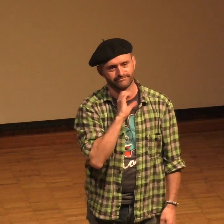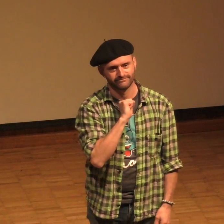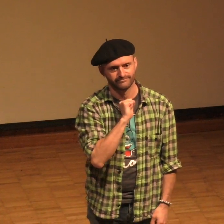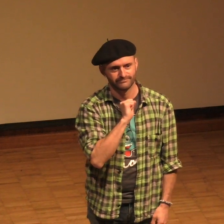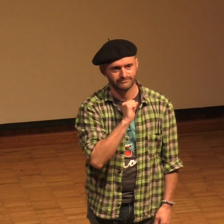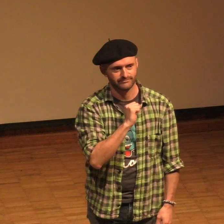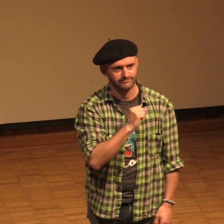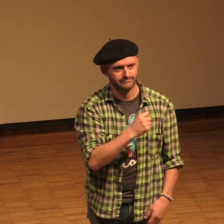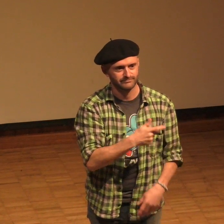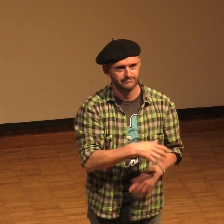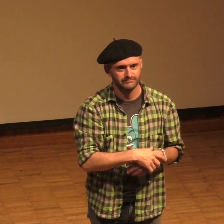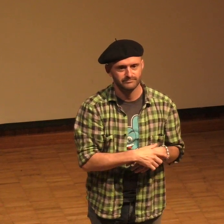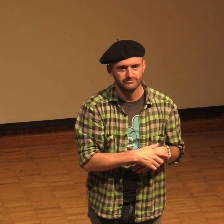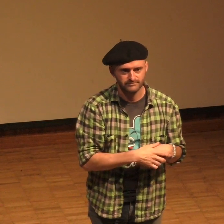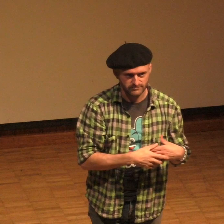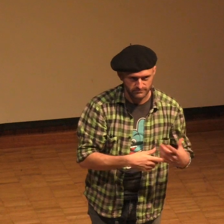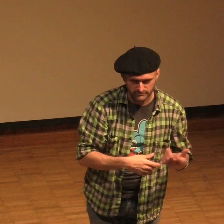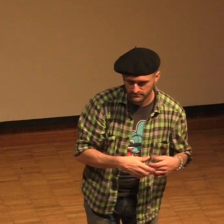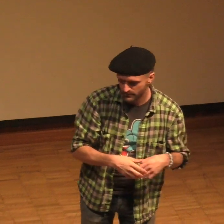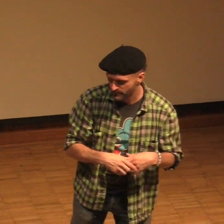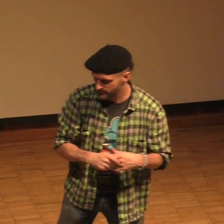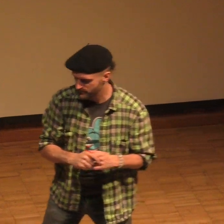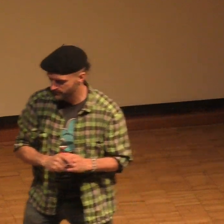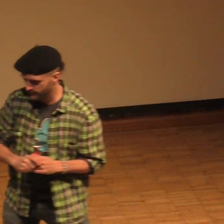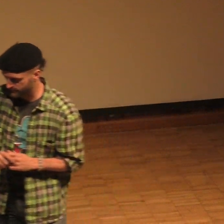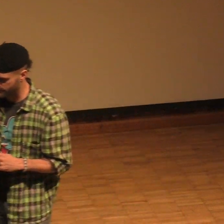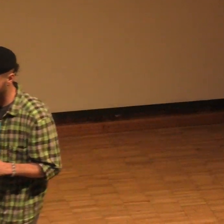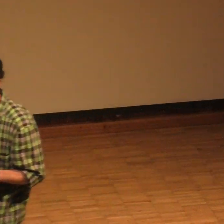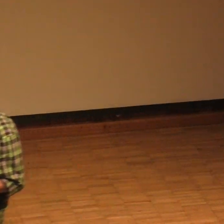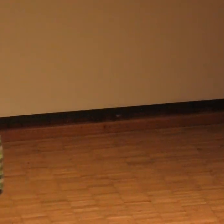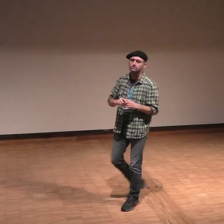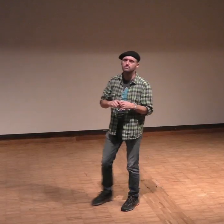Like this. I got a ticket. I got a ticket.